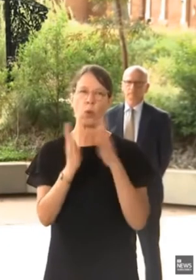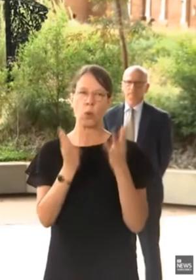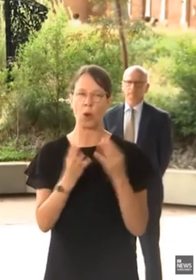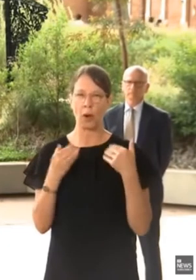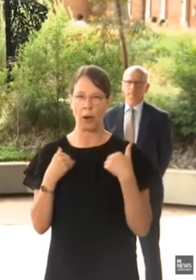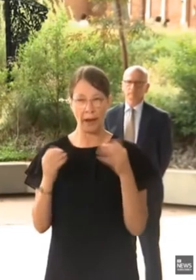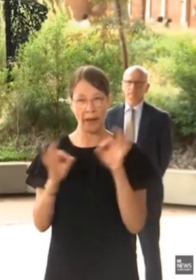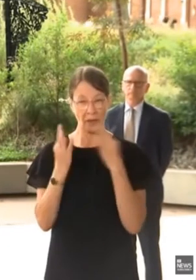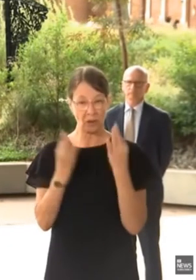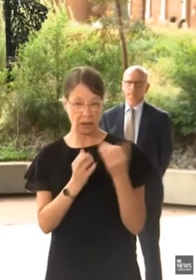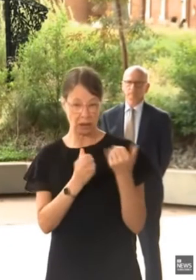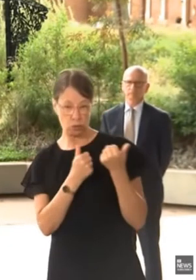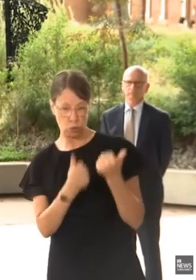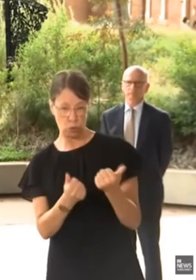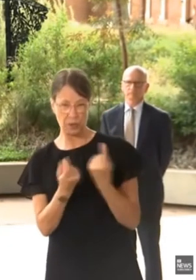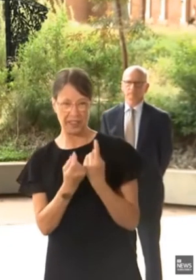It's